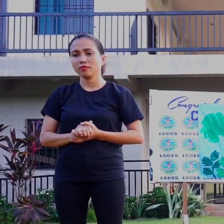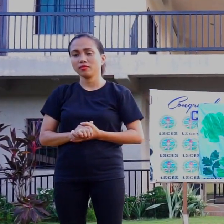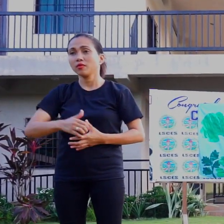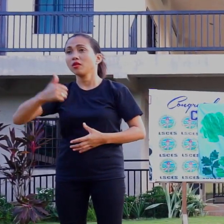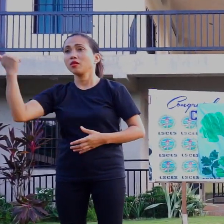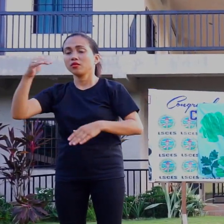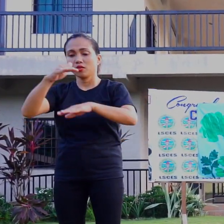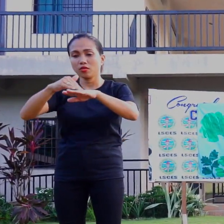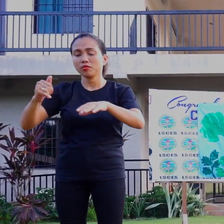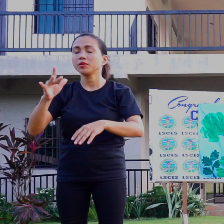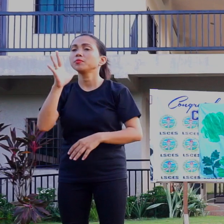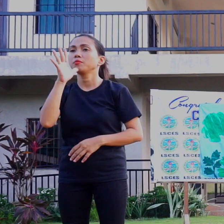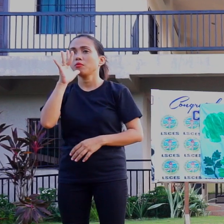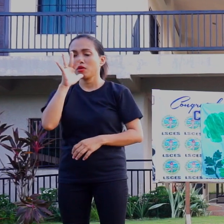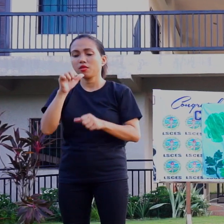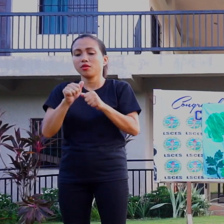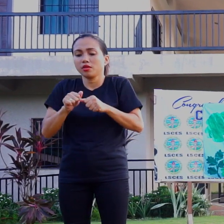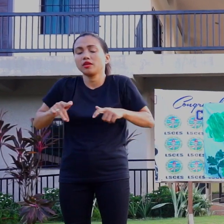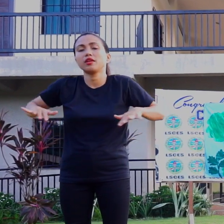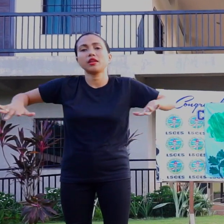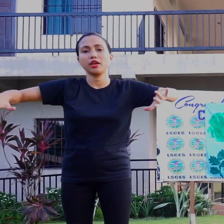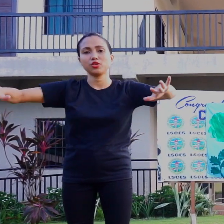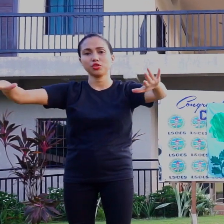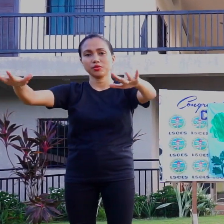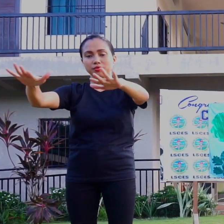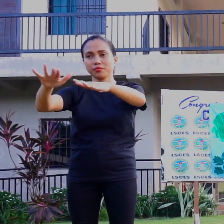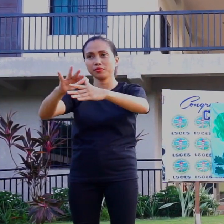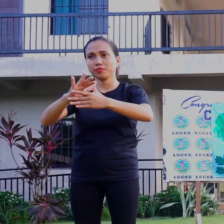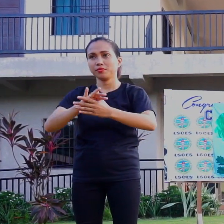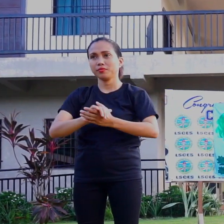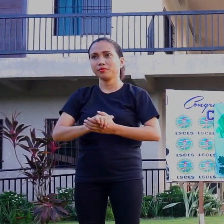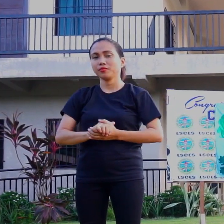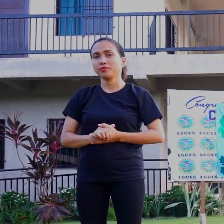Others call me Mother Nature.